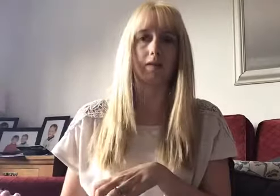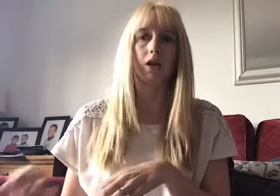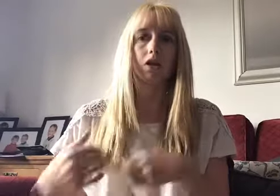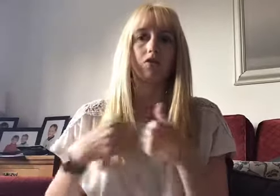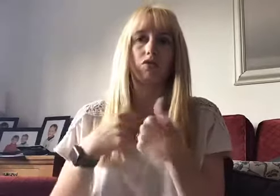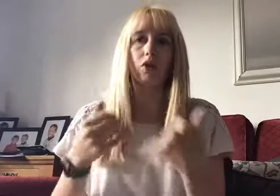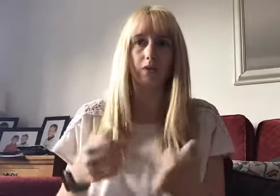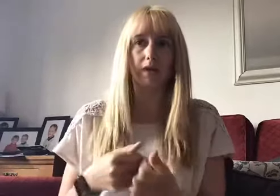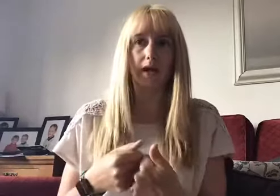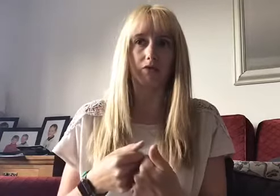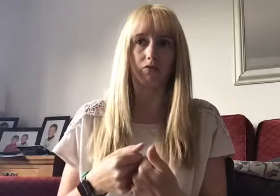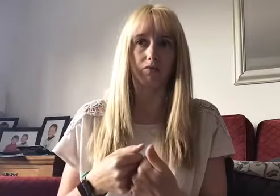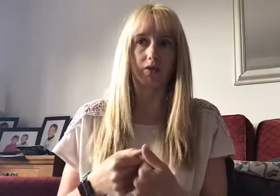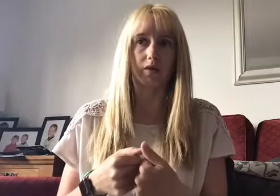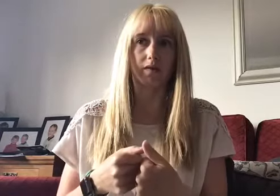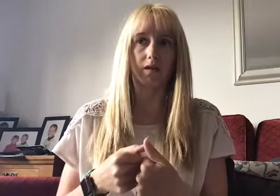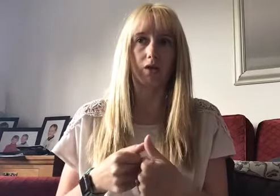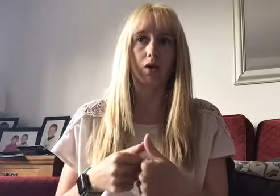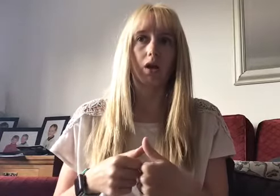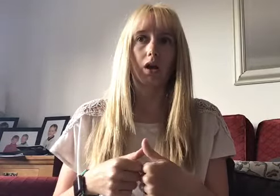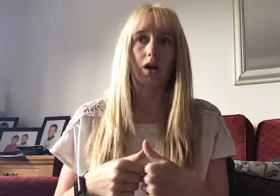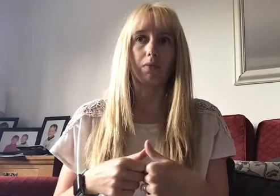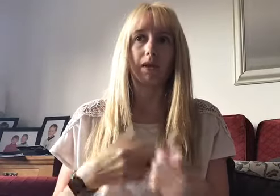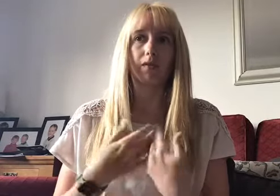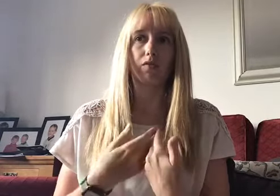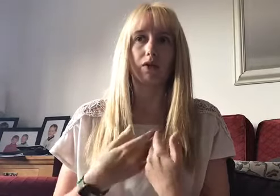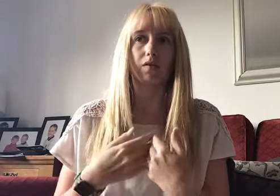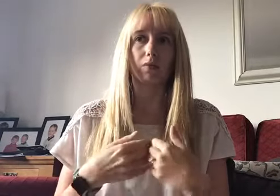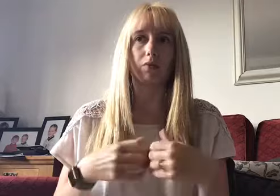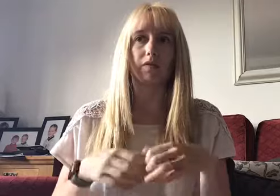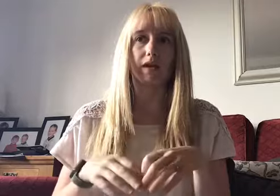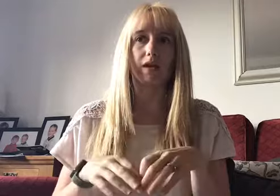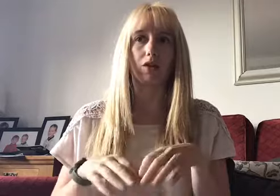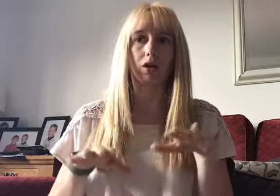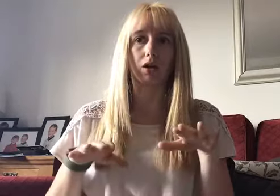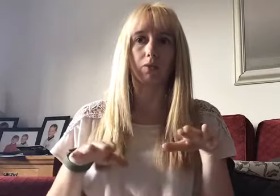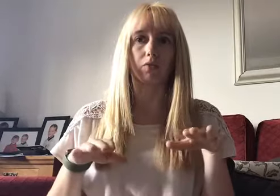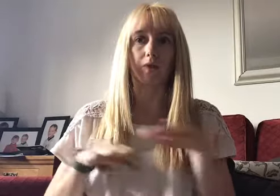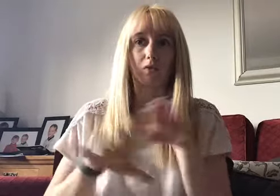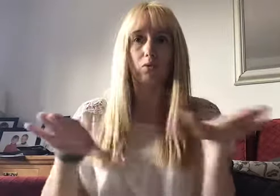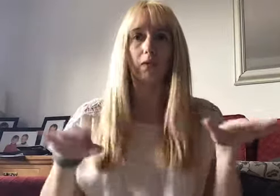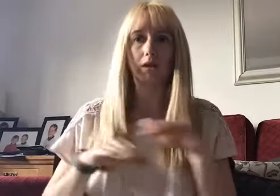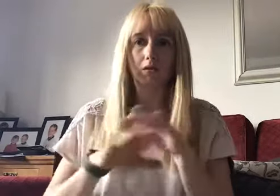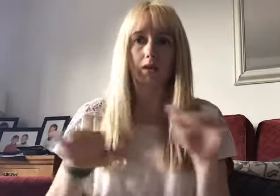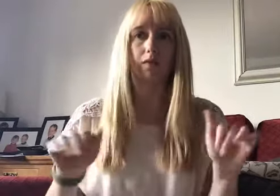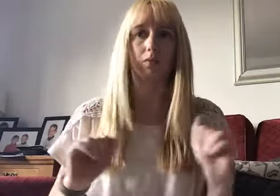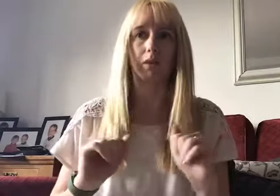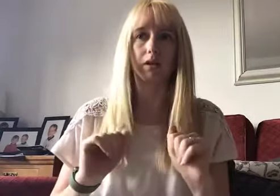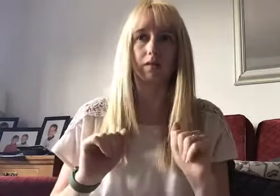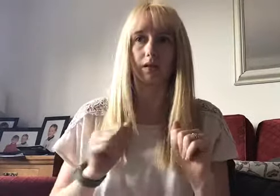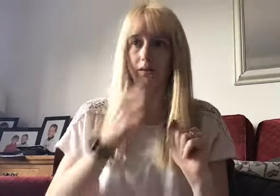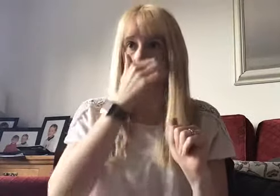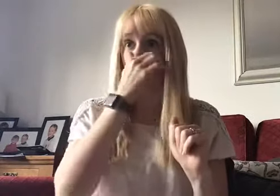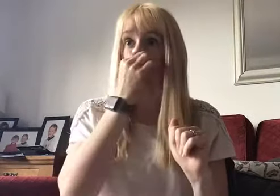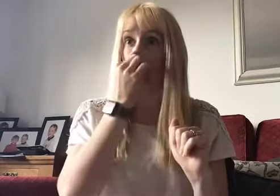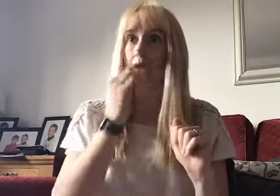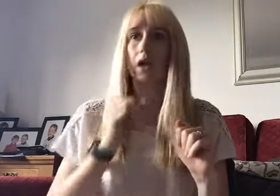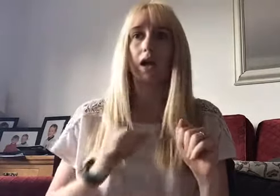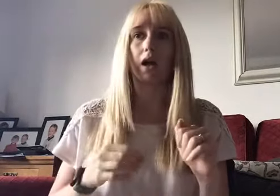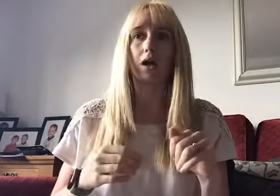you start with the action first. So let's for example say that I was talking about swimming, sign language to swimming, and I